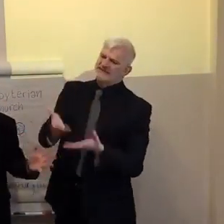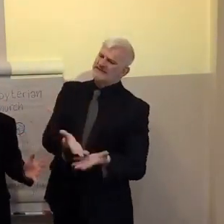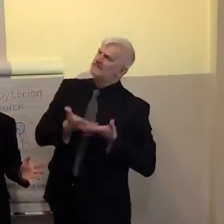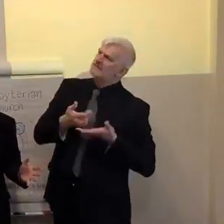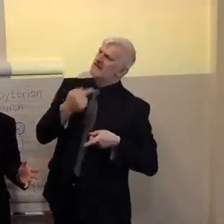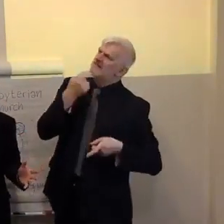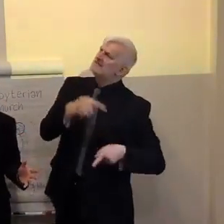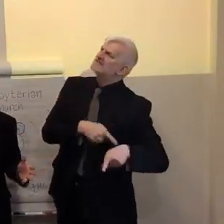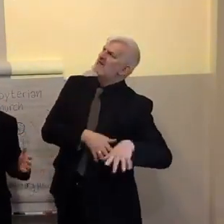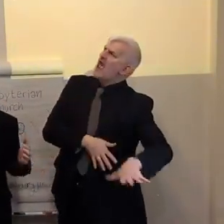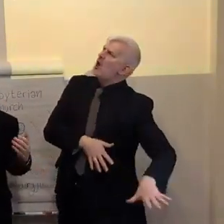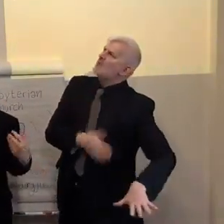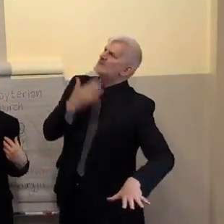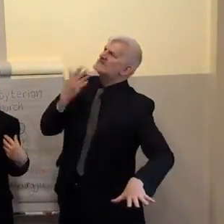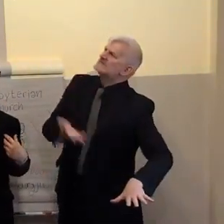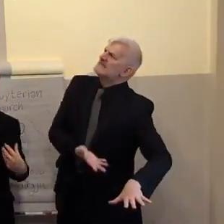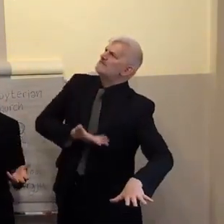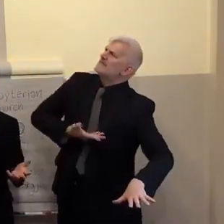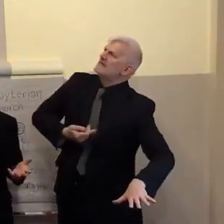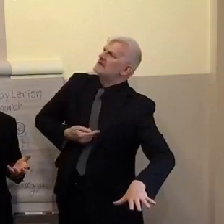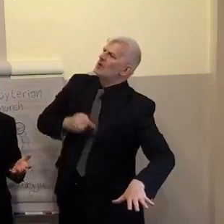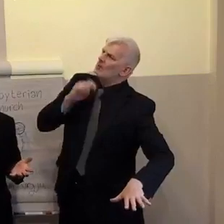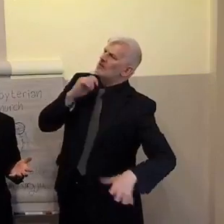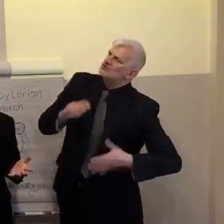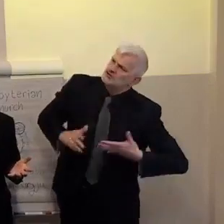area. I will serve you, the Lord.